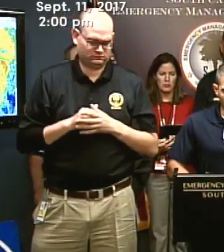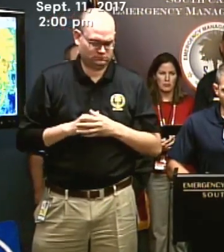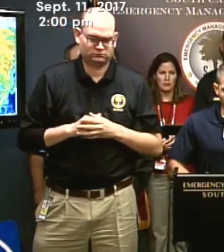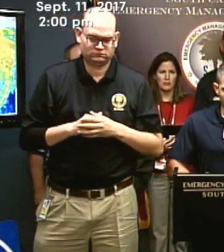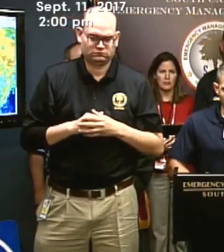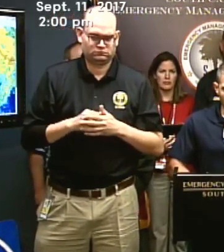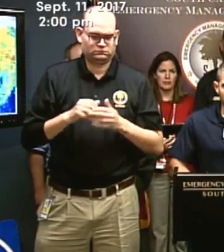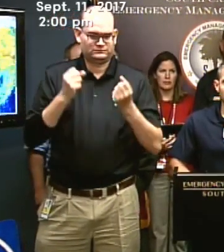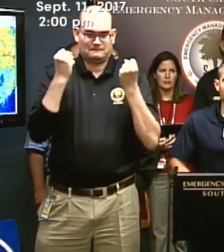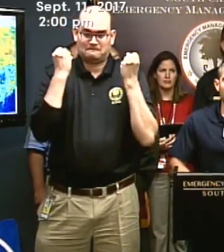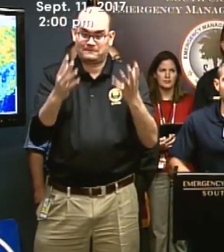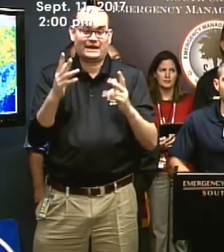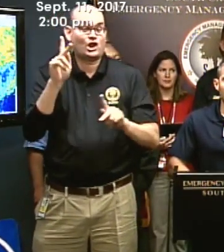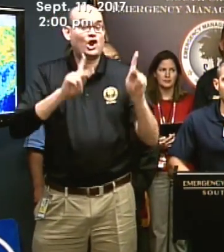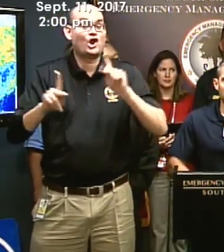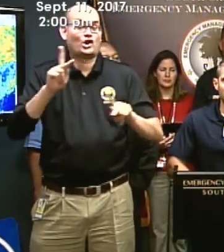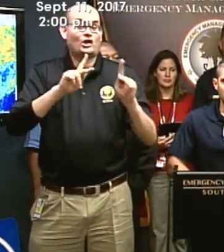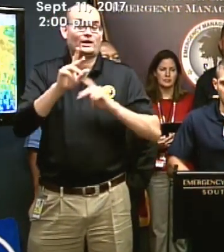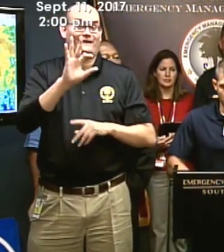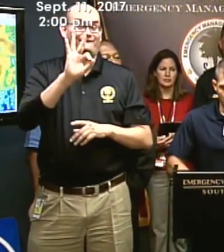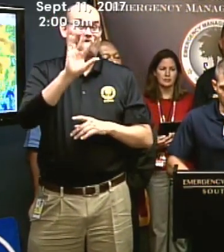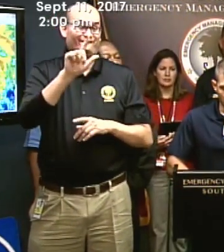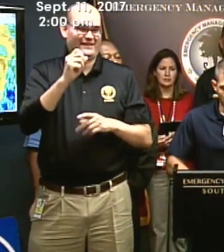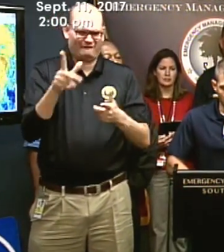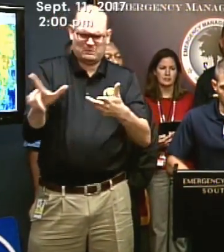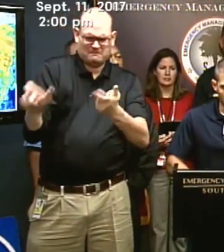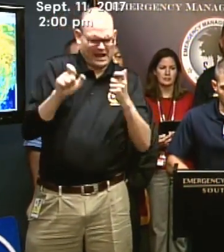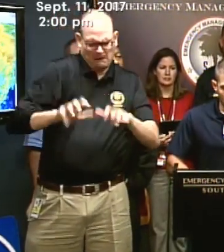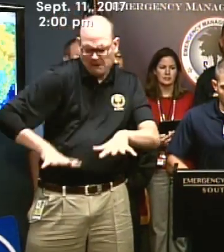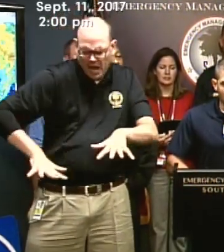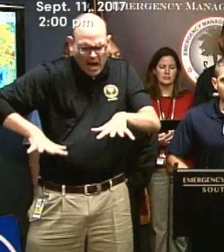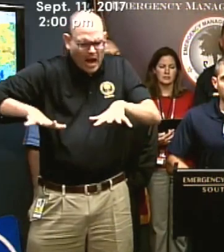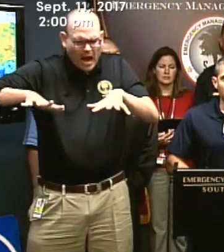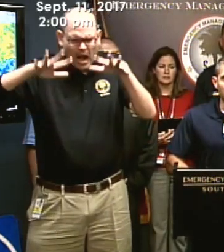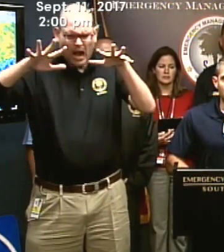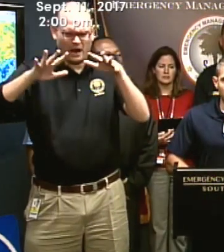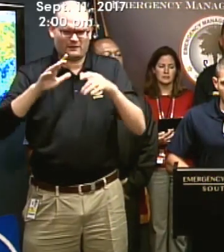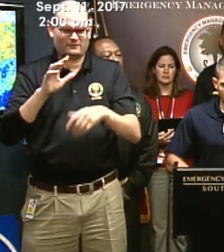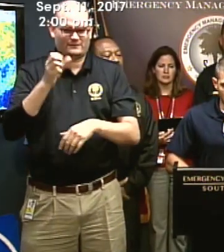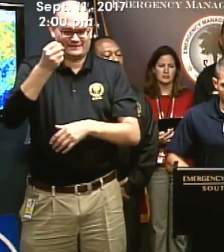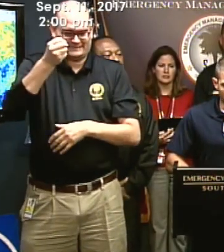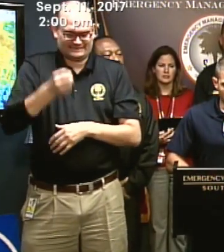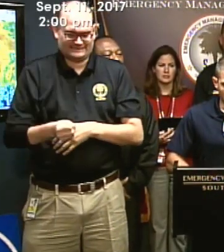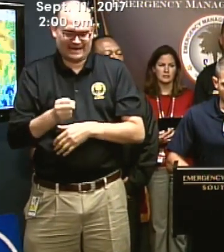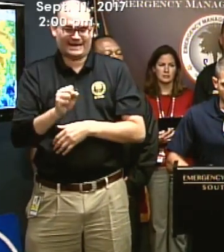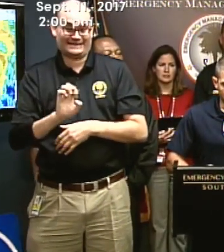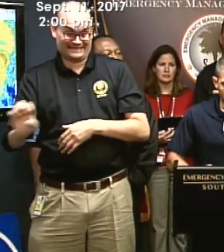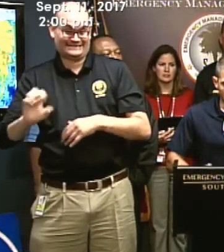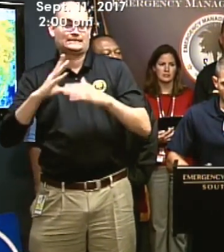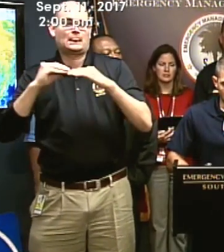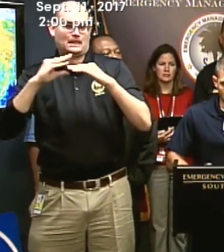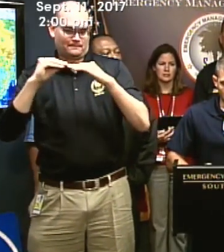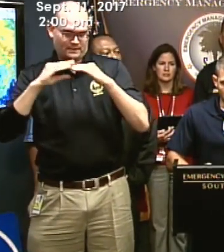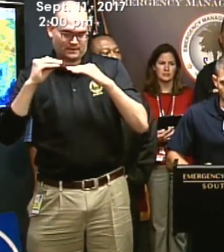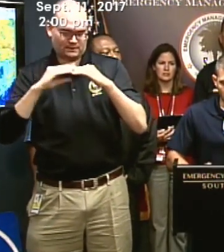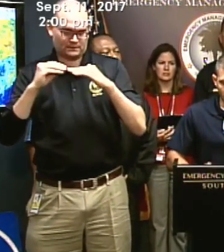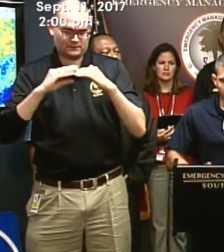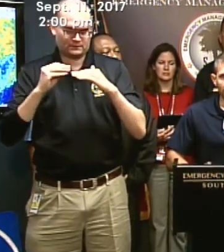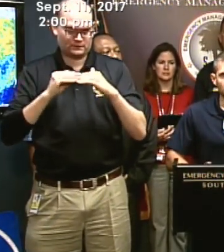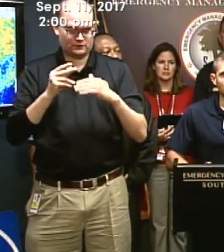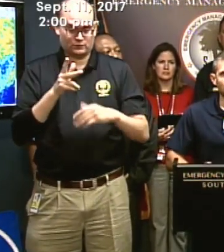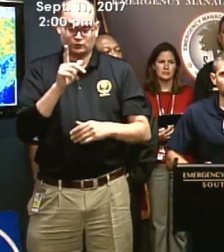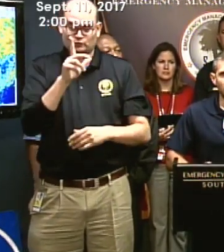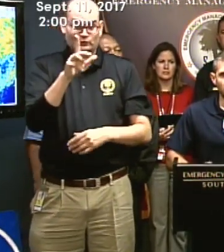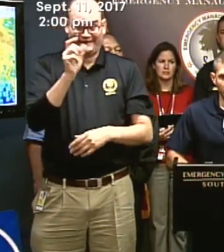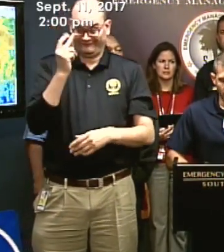numerous other flash flood warnings in effect for southeast South Carolina. Remember, turn around, don't drown. Get out of areas subject to flooding